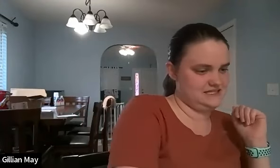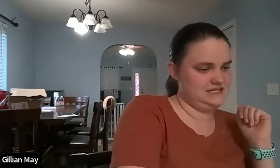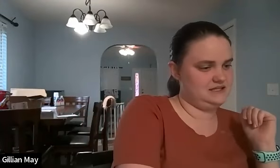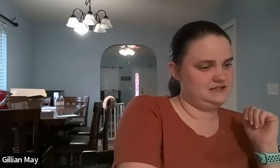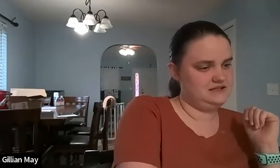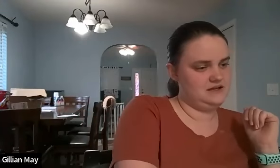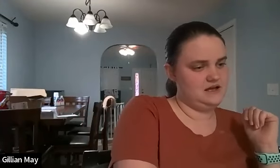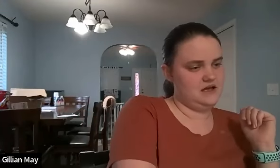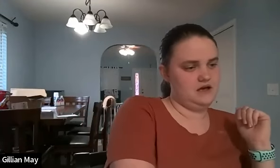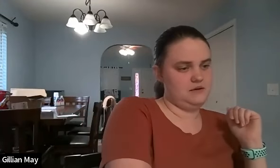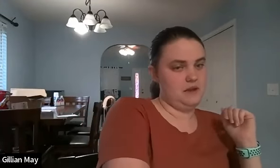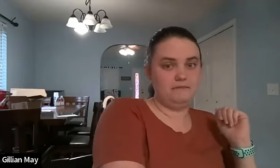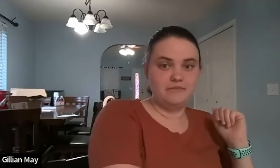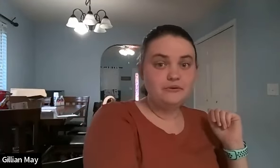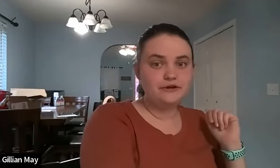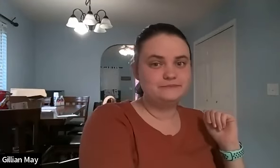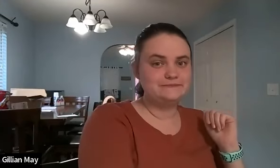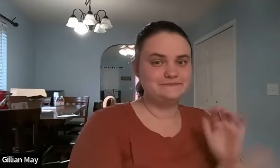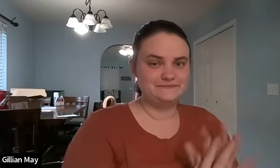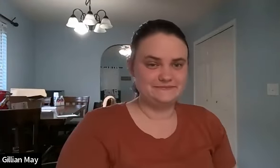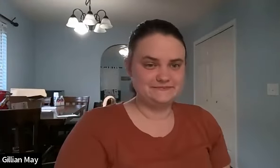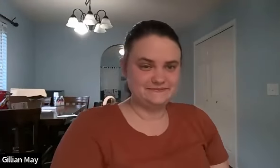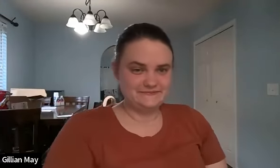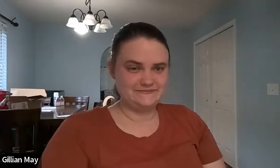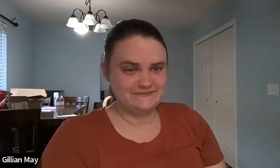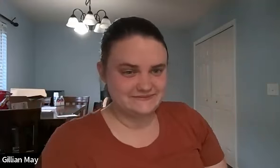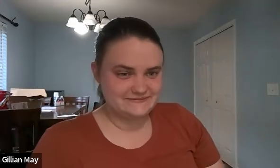right, let's see. Milk.